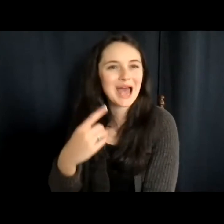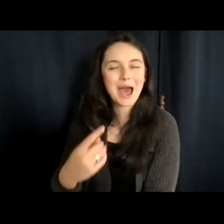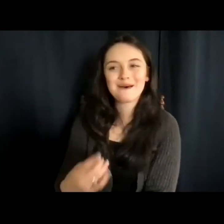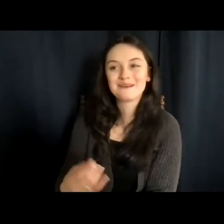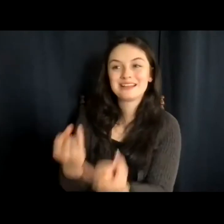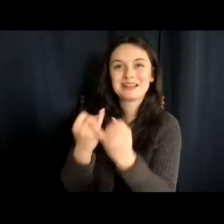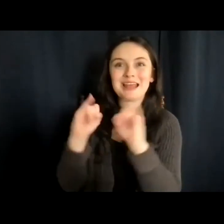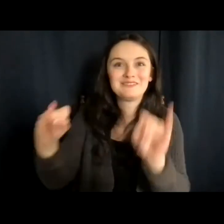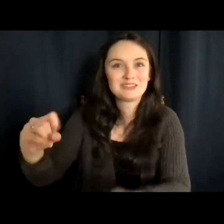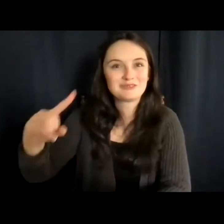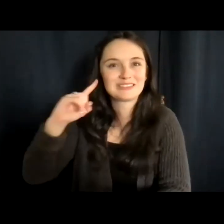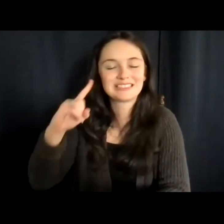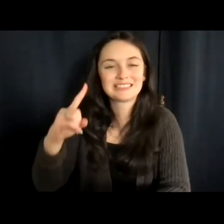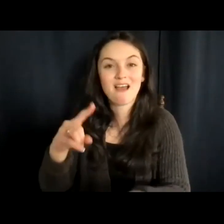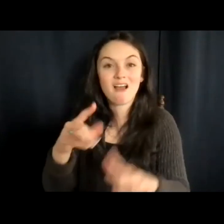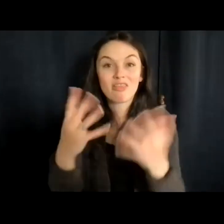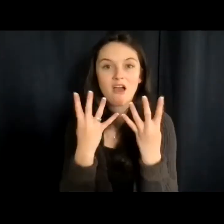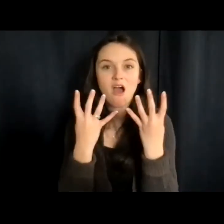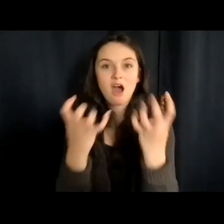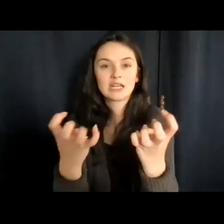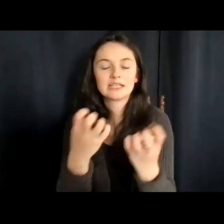the crowd.